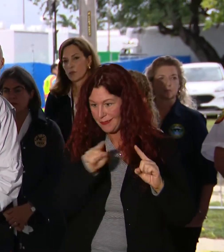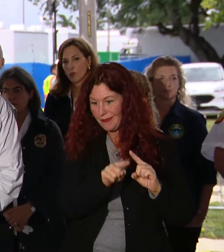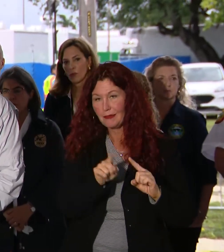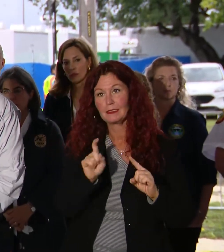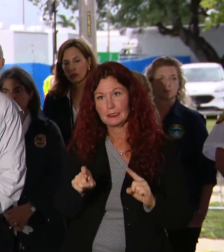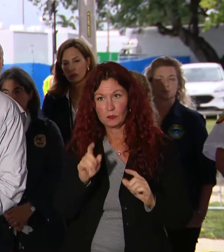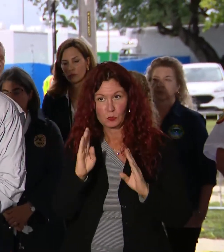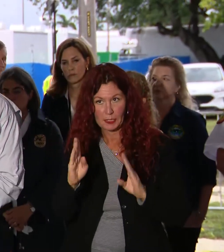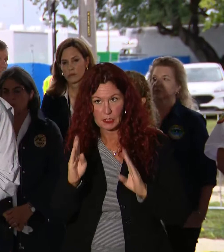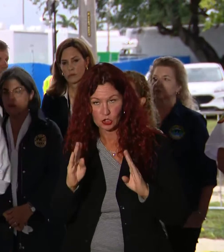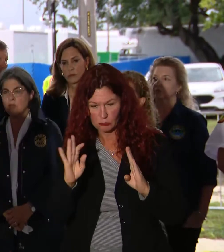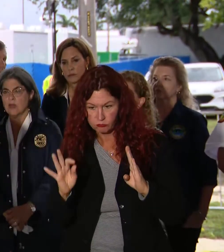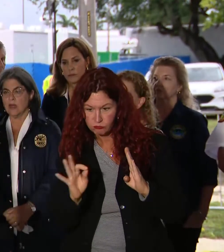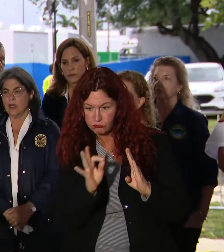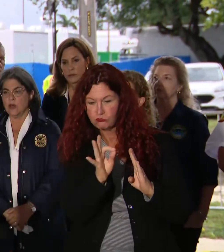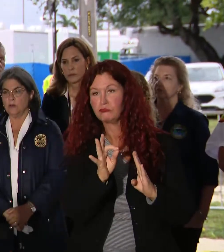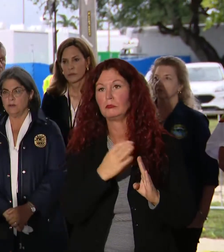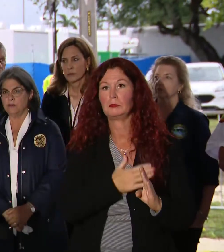come. Thank you.